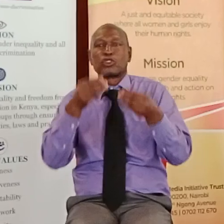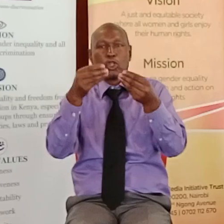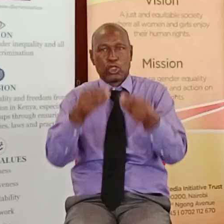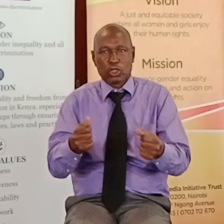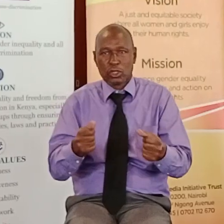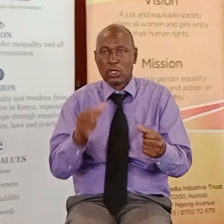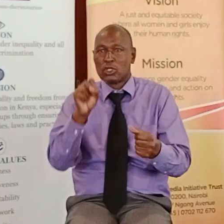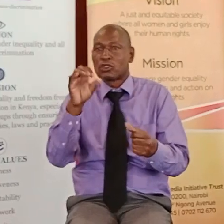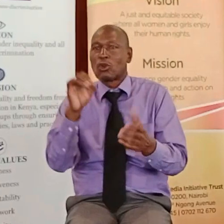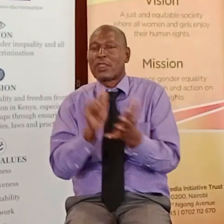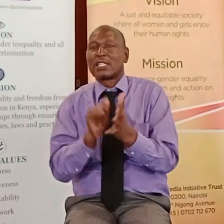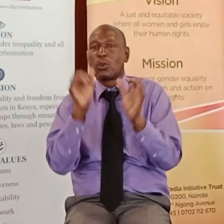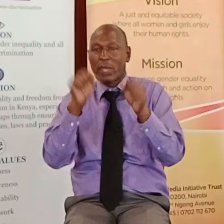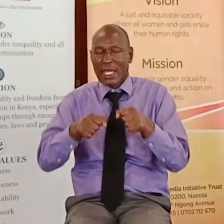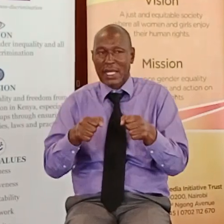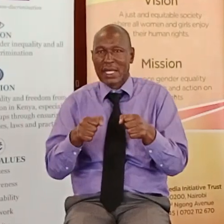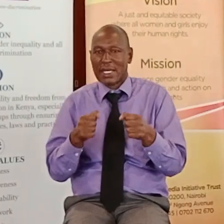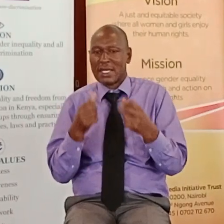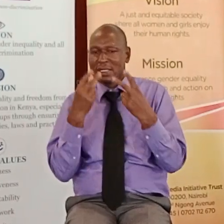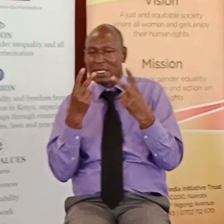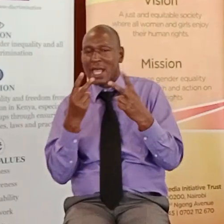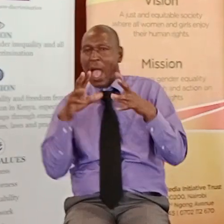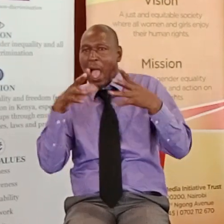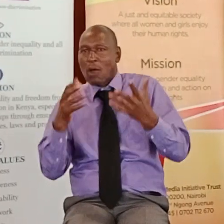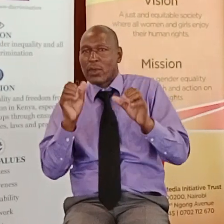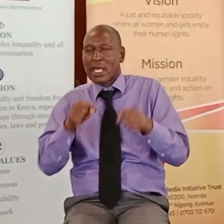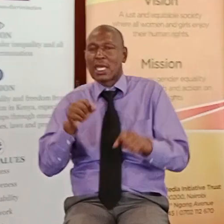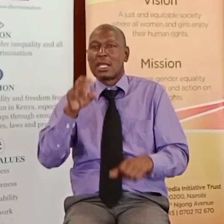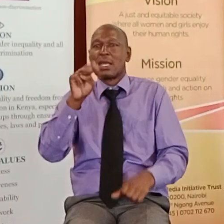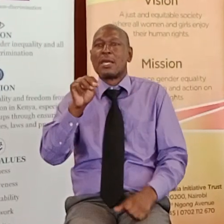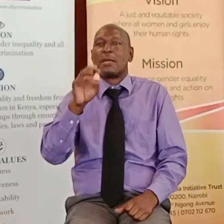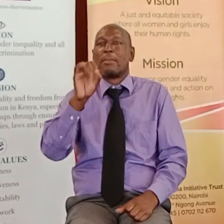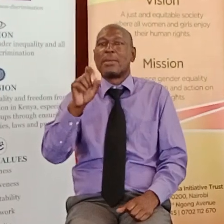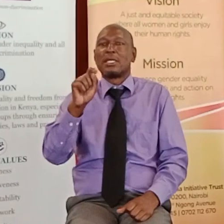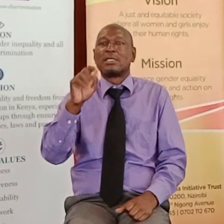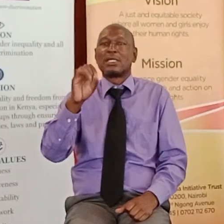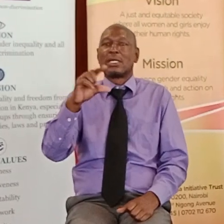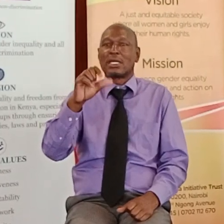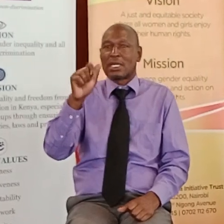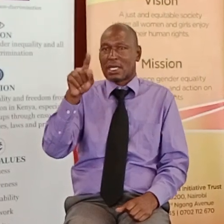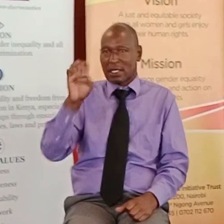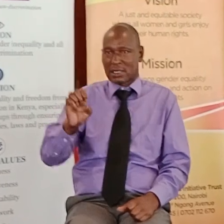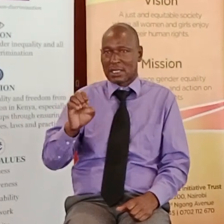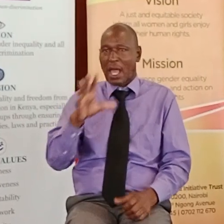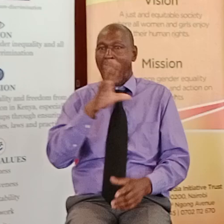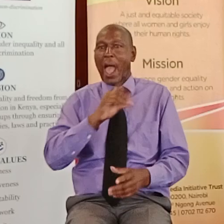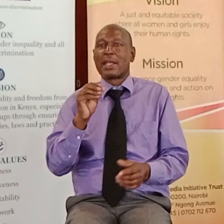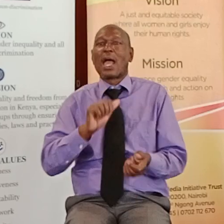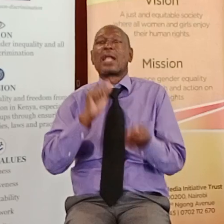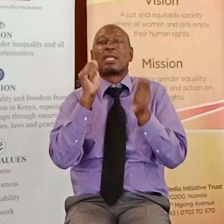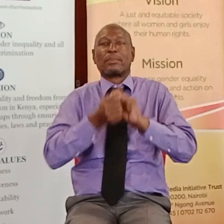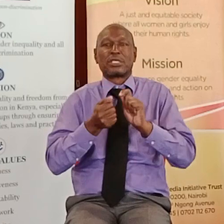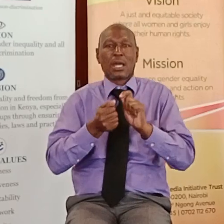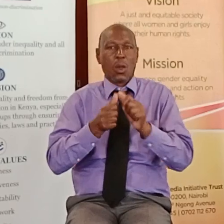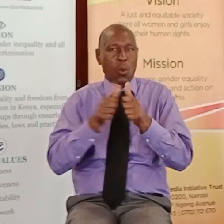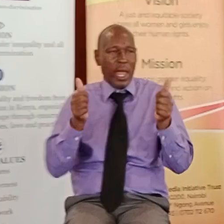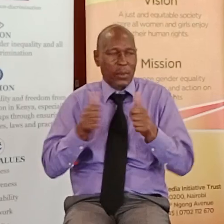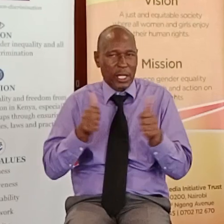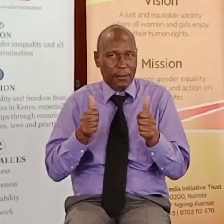can mitigate and adapt appropriately. One of the things that I want to urge all of us to do